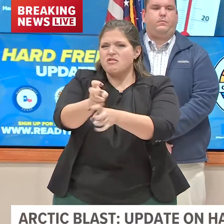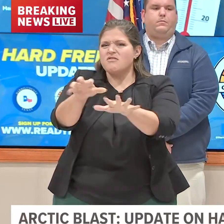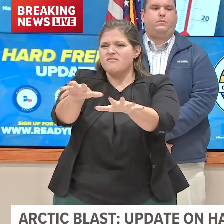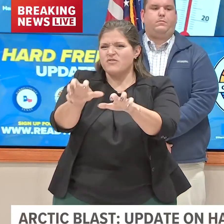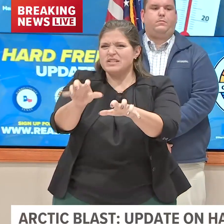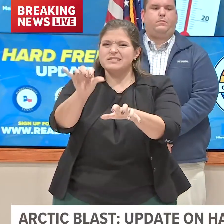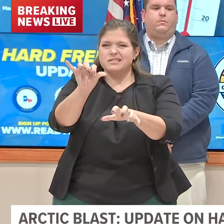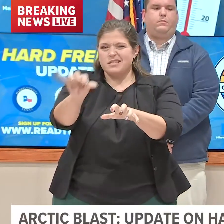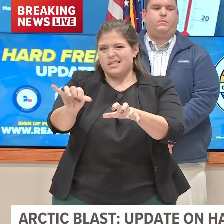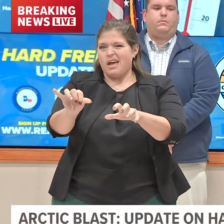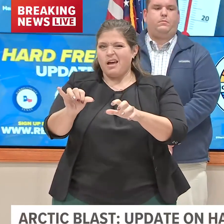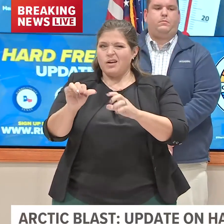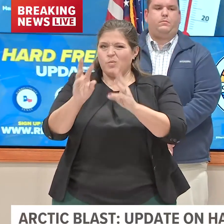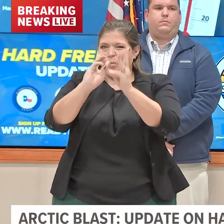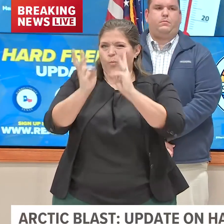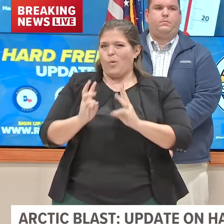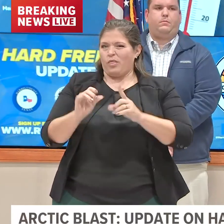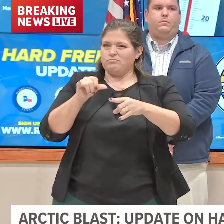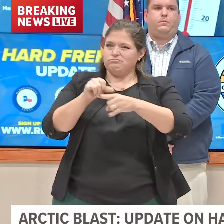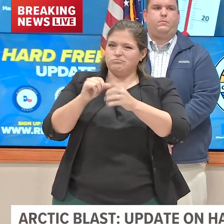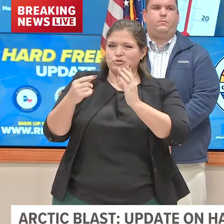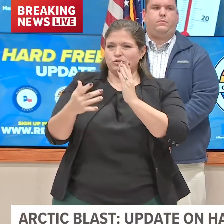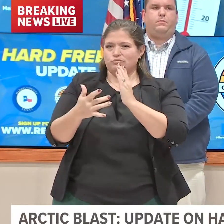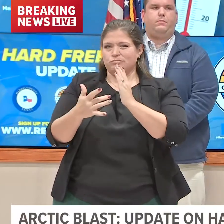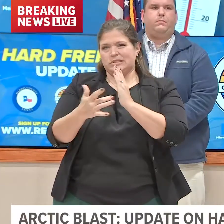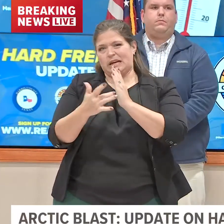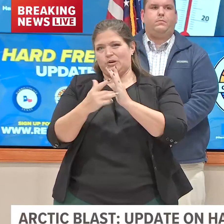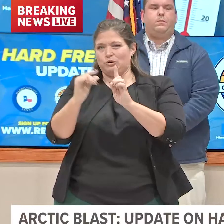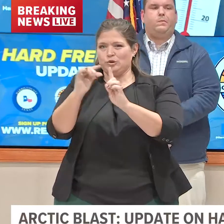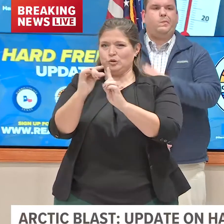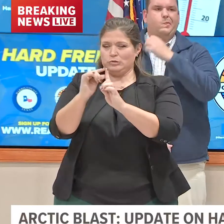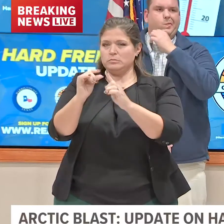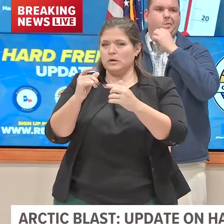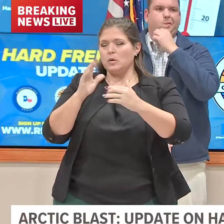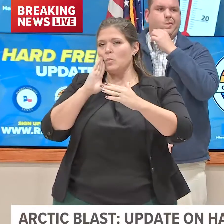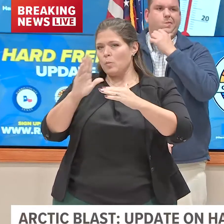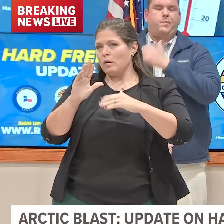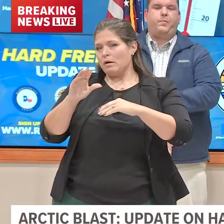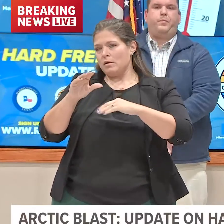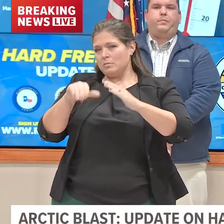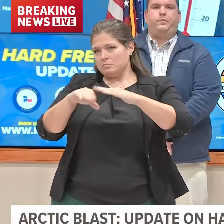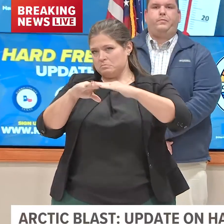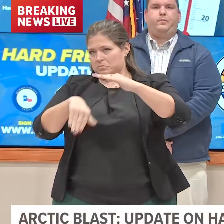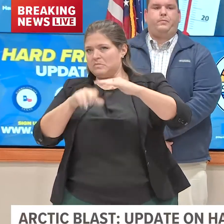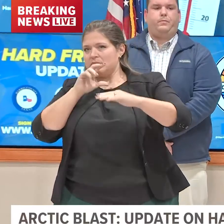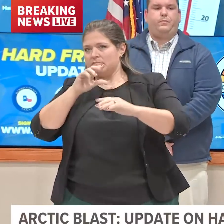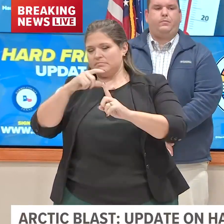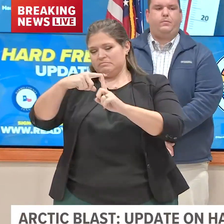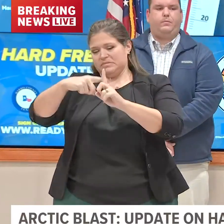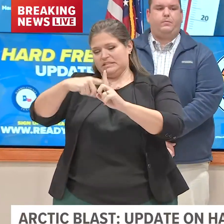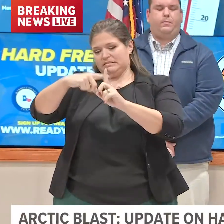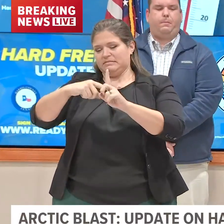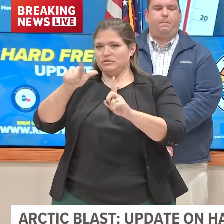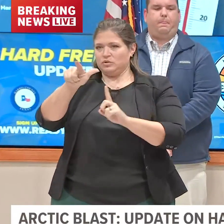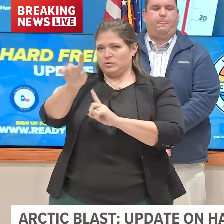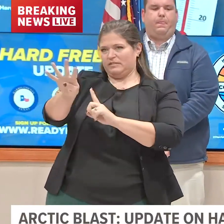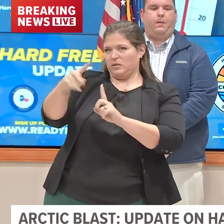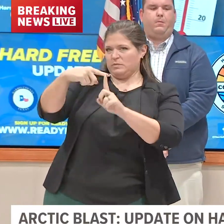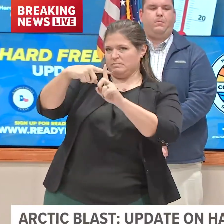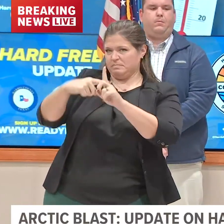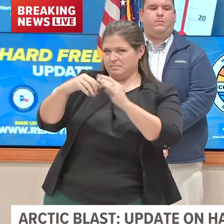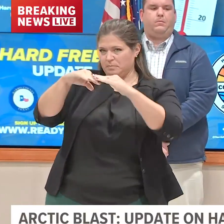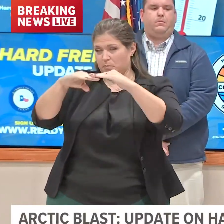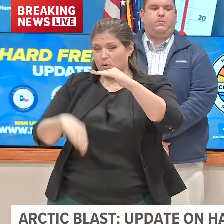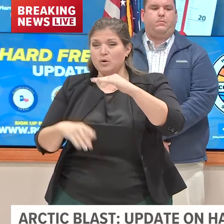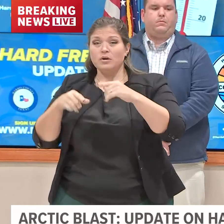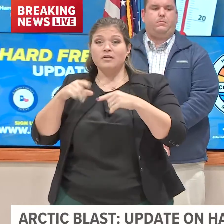technical term, and we will be within that range of below 24 degrees Fahrenheit. Friday during the day, it'll also